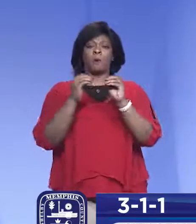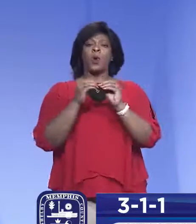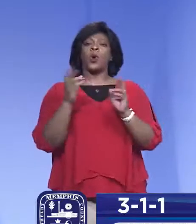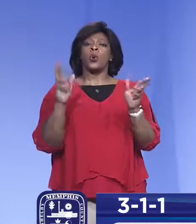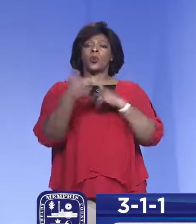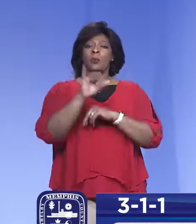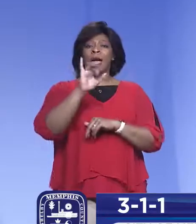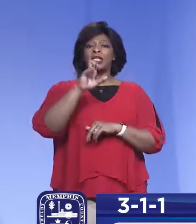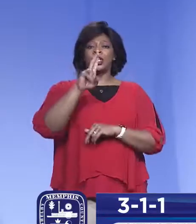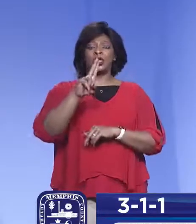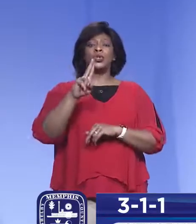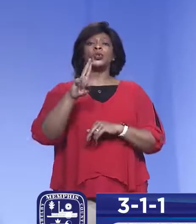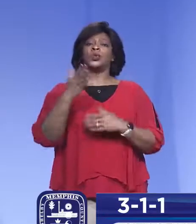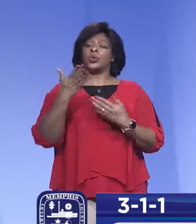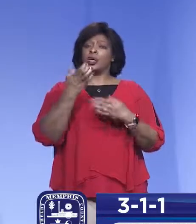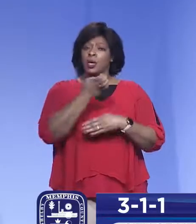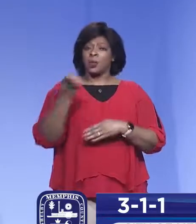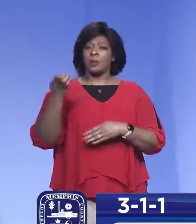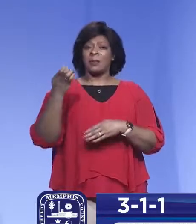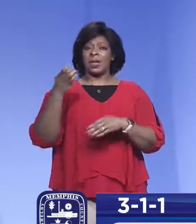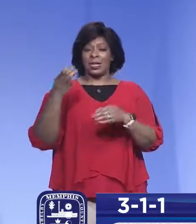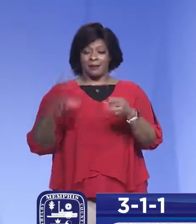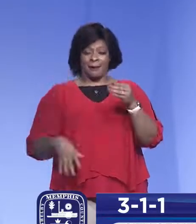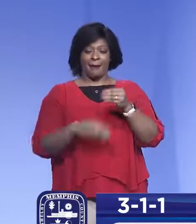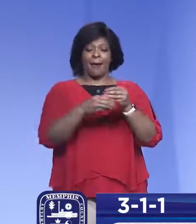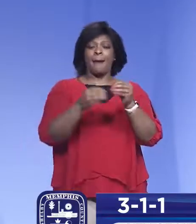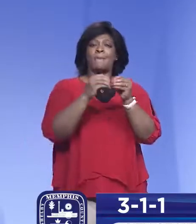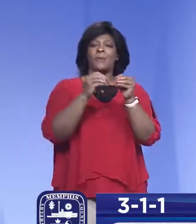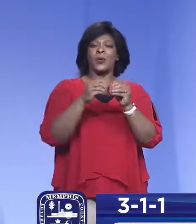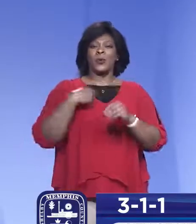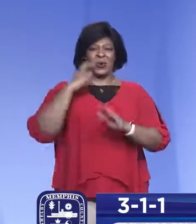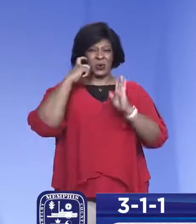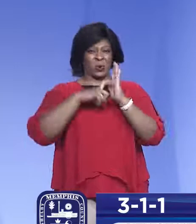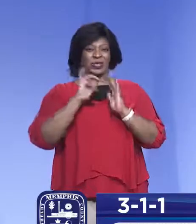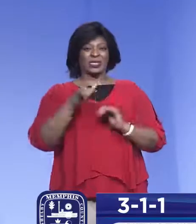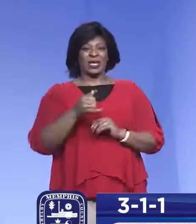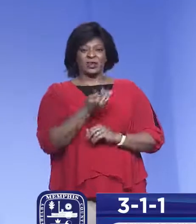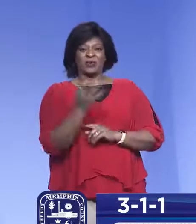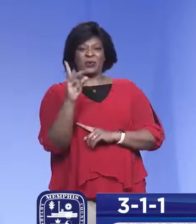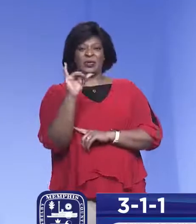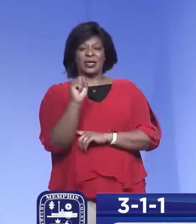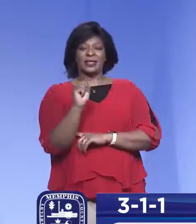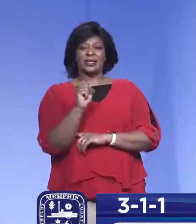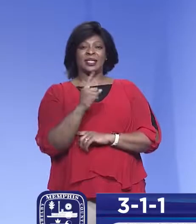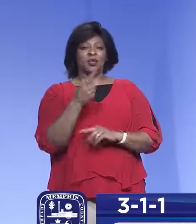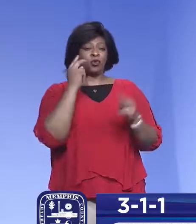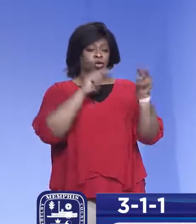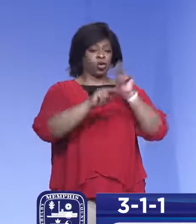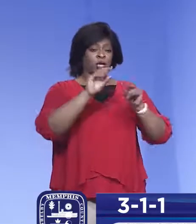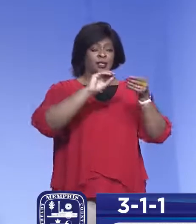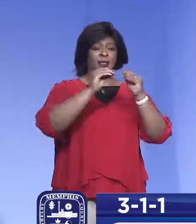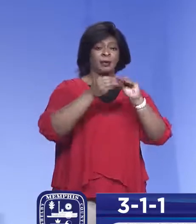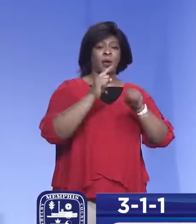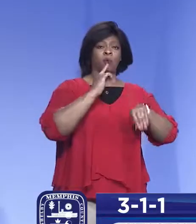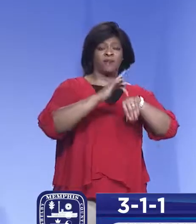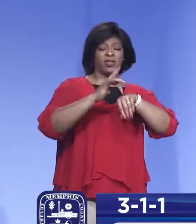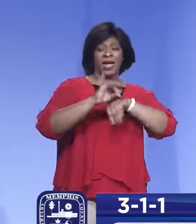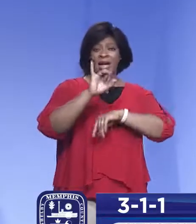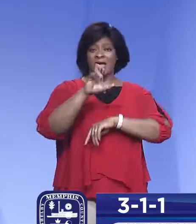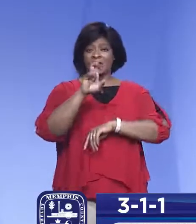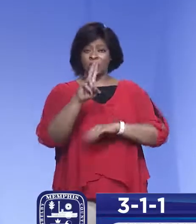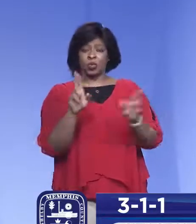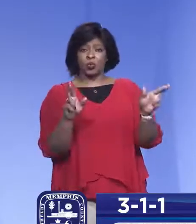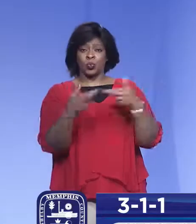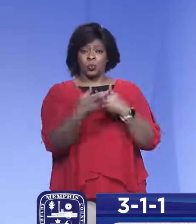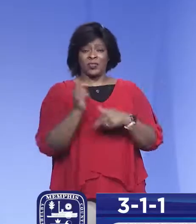equipment online, and that's what we've seen in the last few days, where they're actually, if you pay attention to the numbers of available ICU rooms that